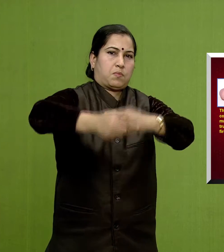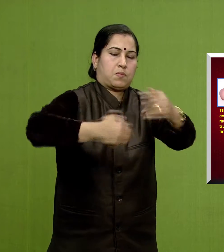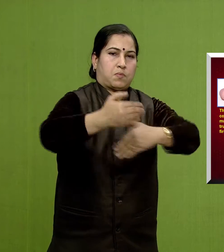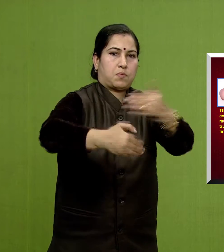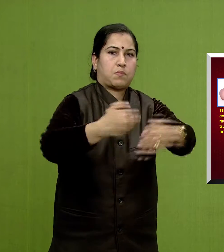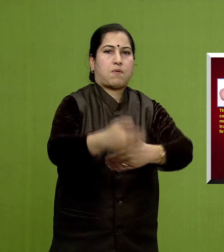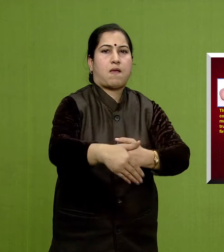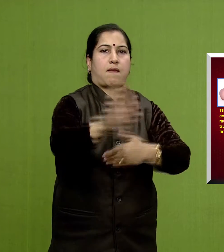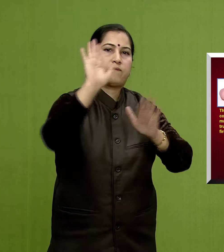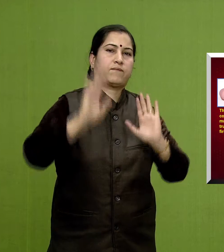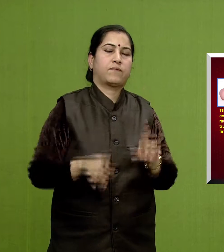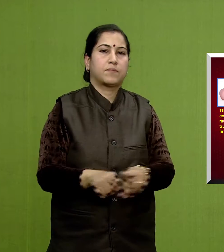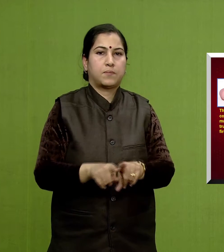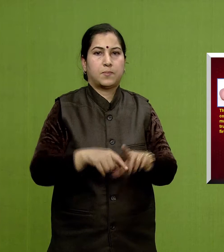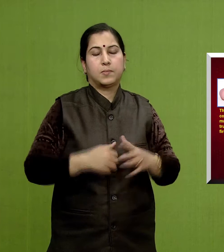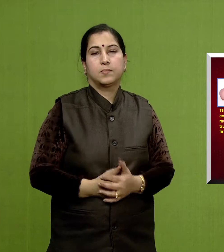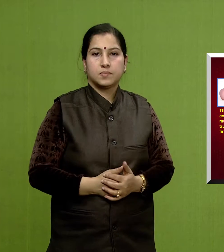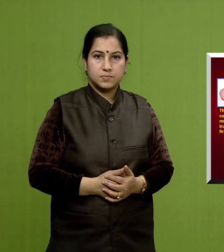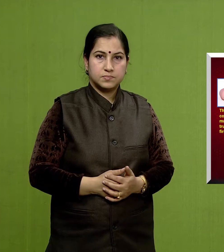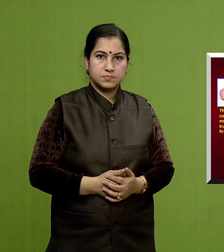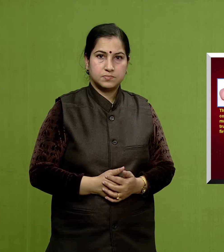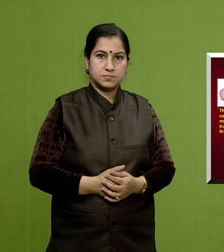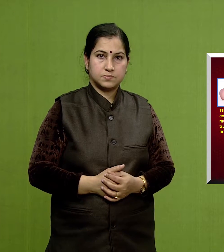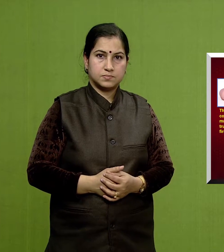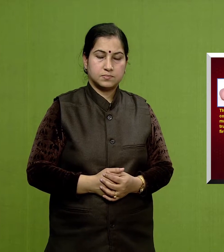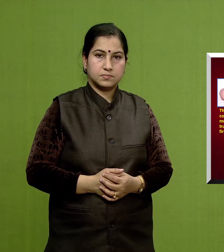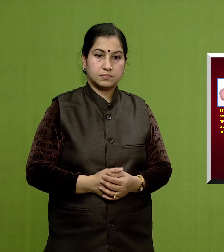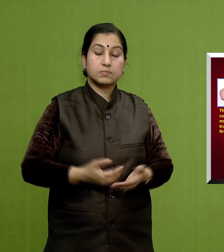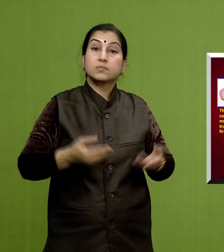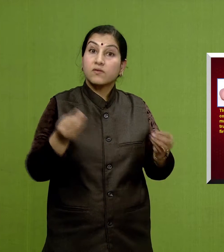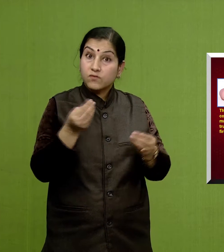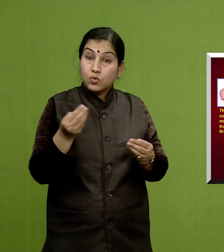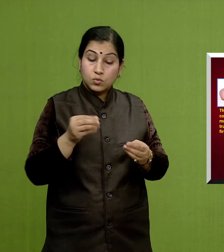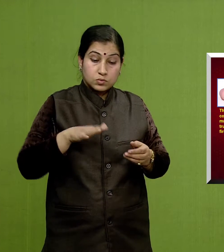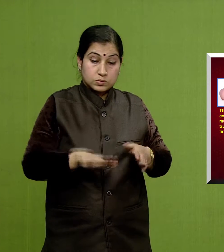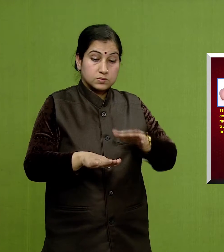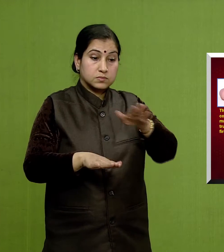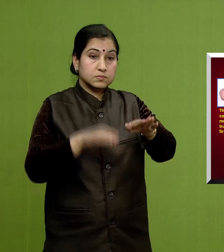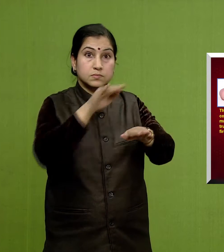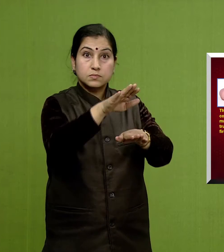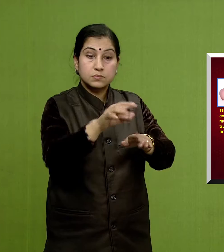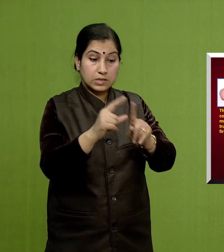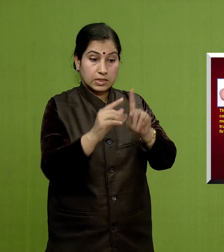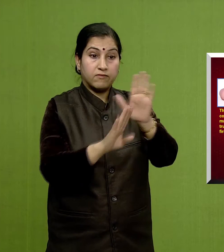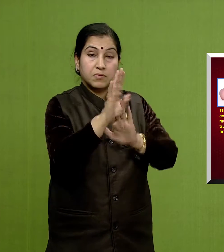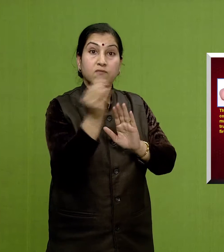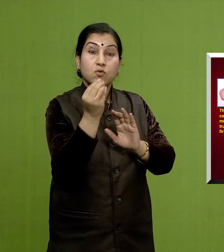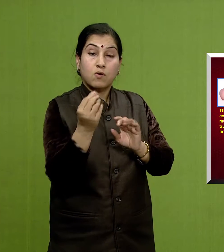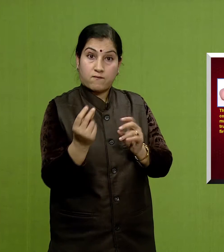discontinuity in development. In some stages, development is fast, and